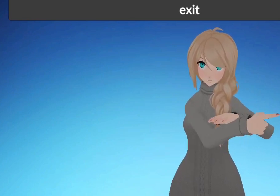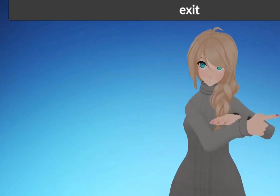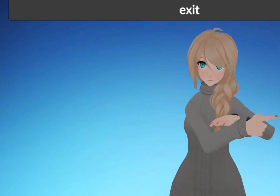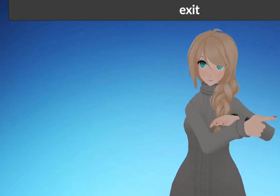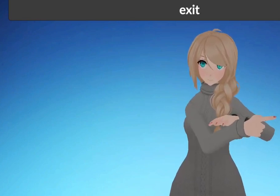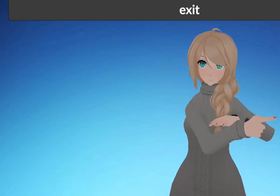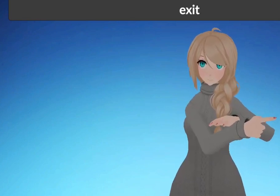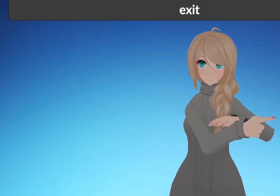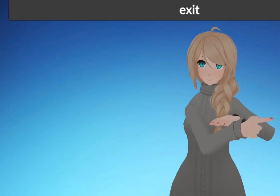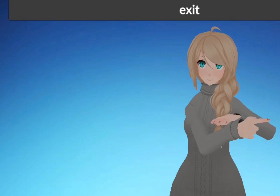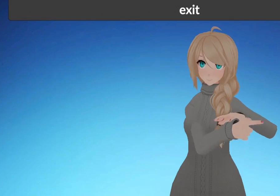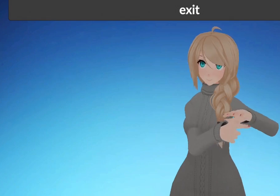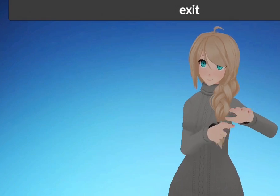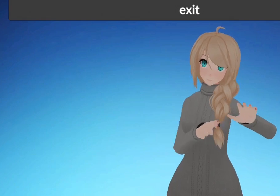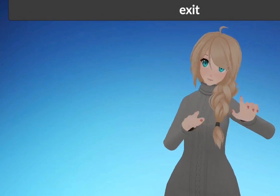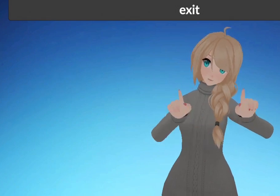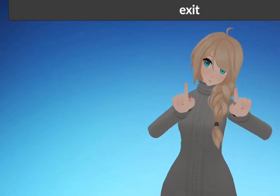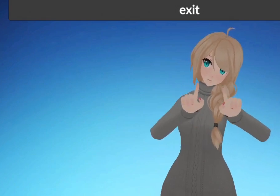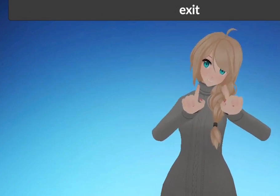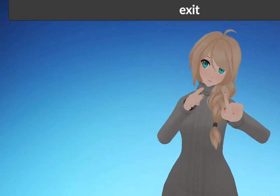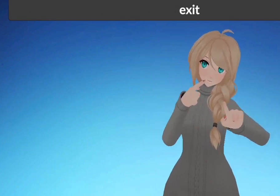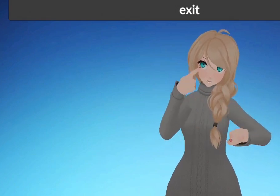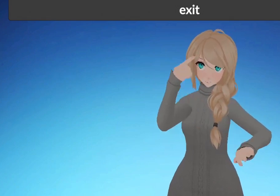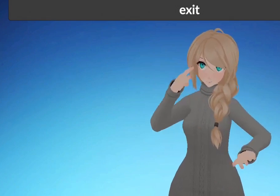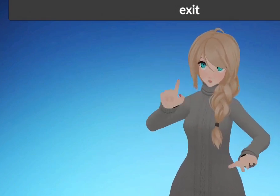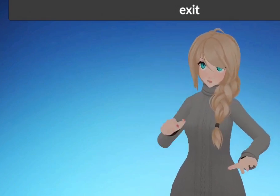Extra. The same for